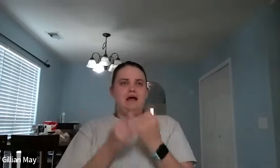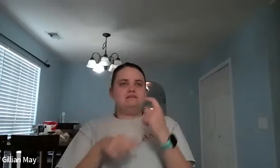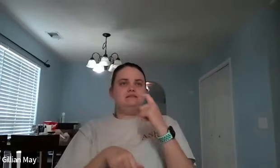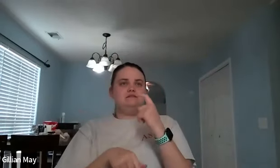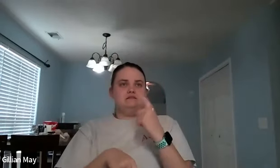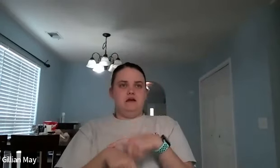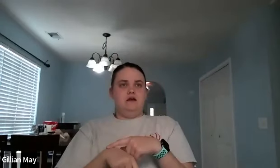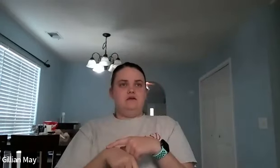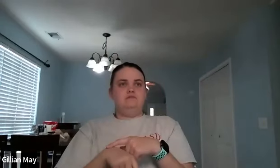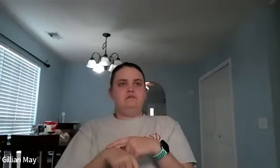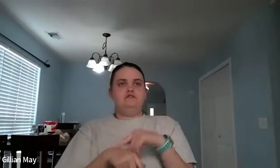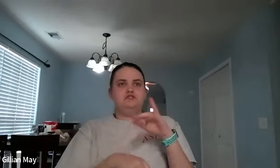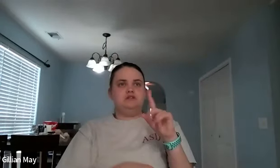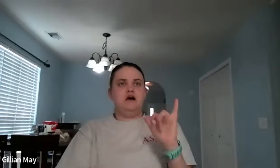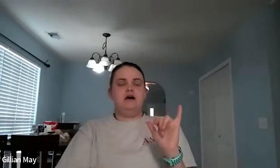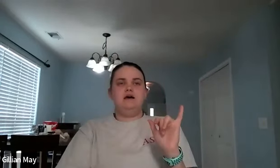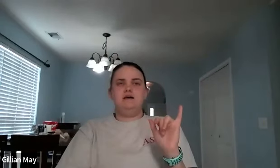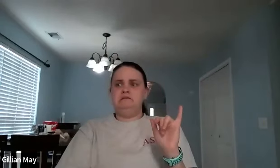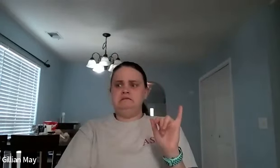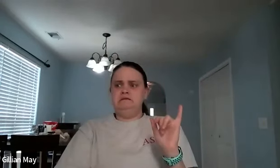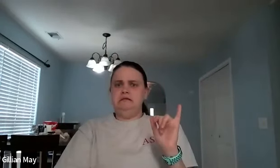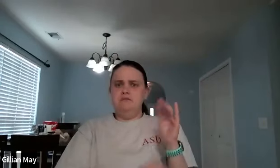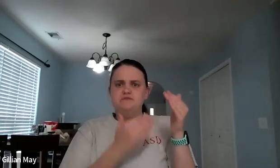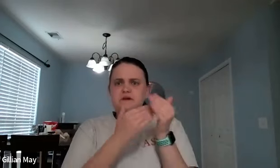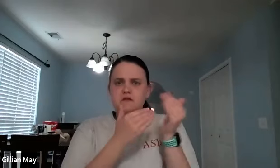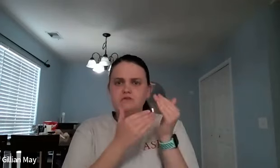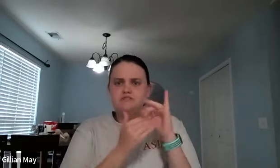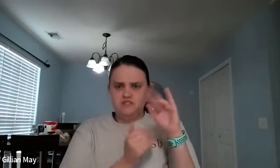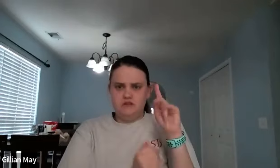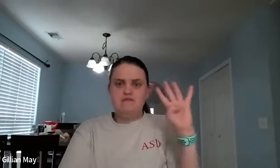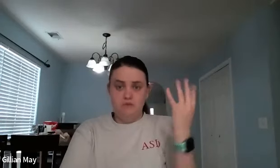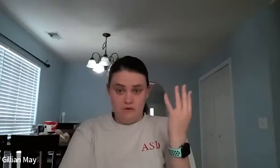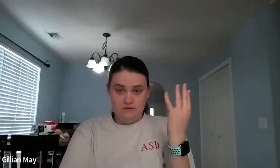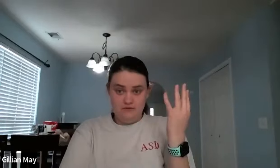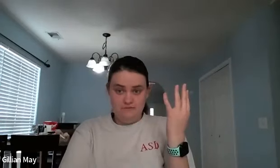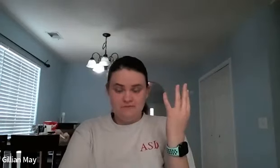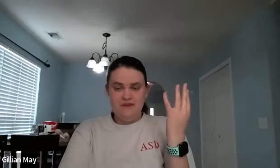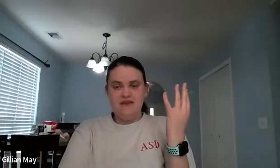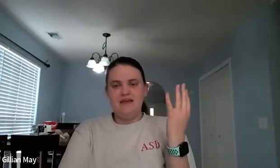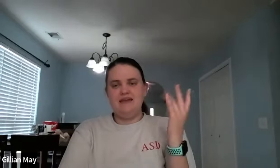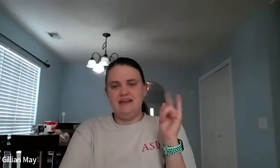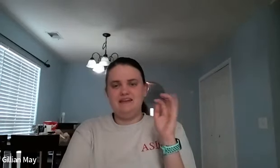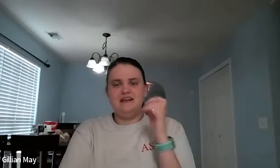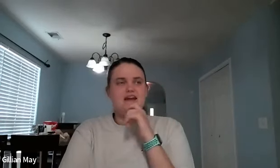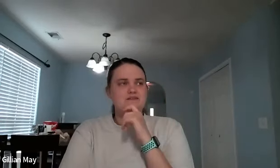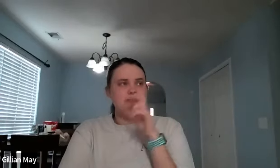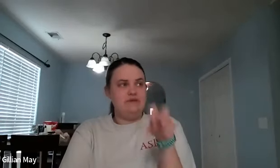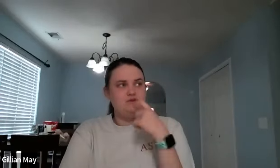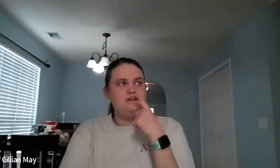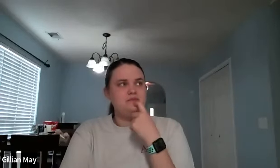last time it was very close to July 4th. And Katie and I kind of, when we joined our